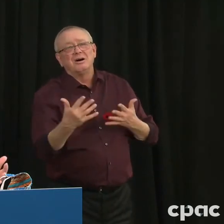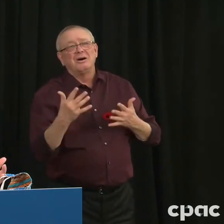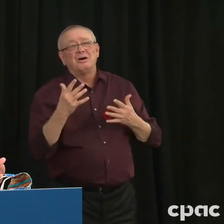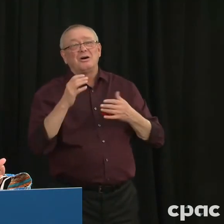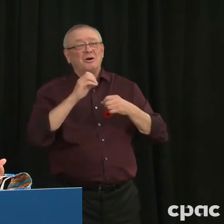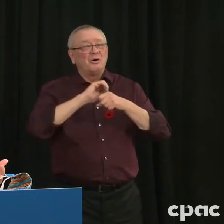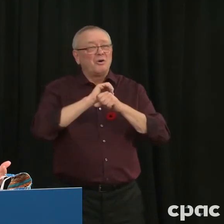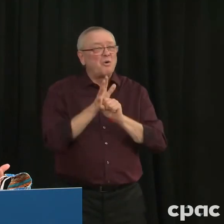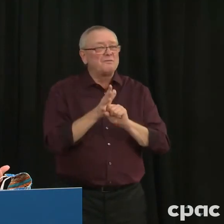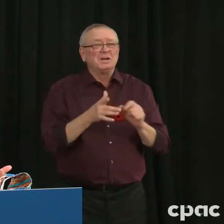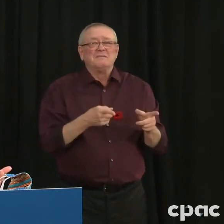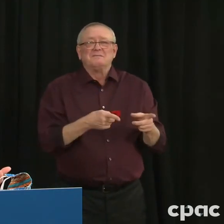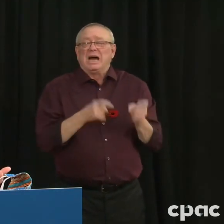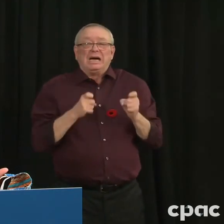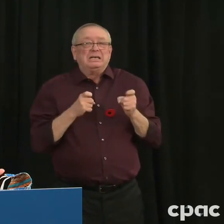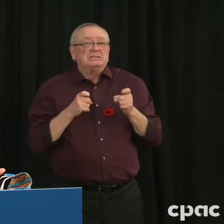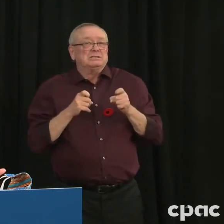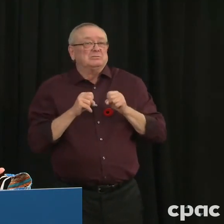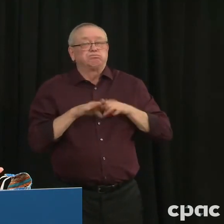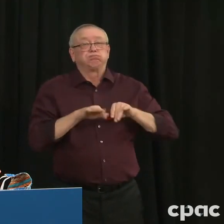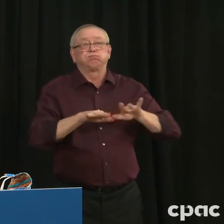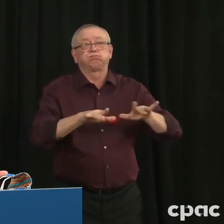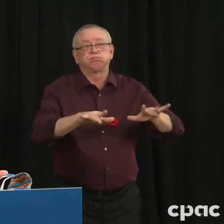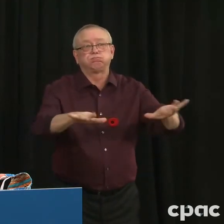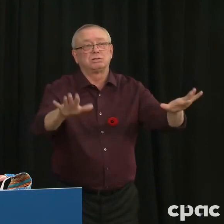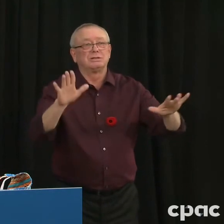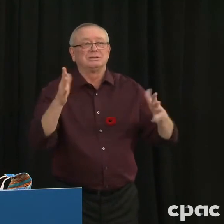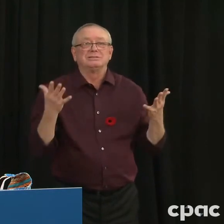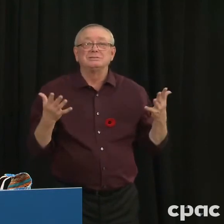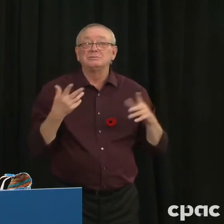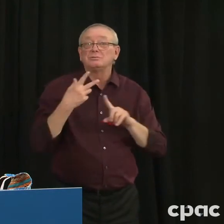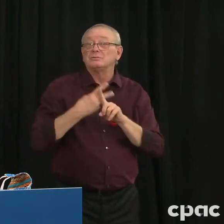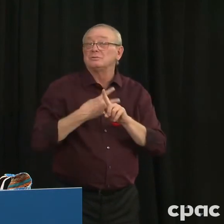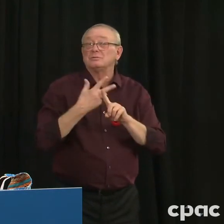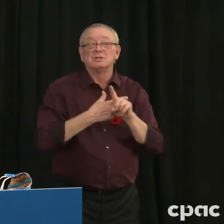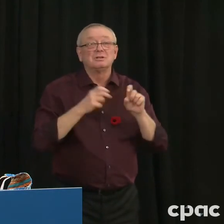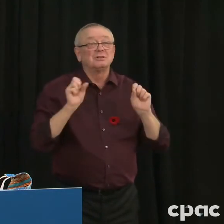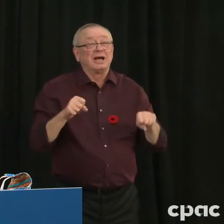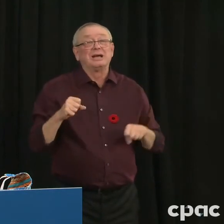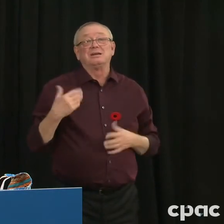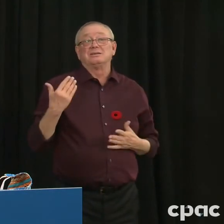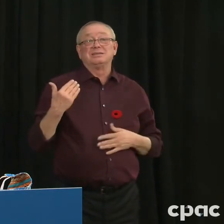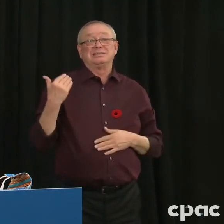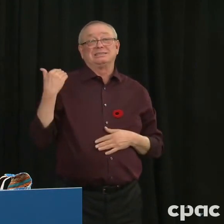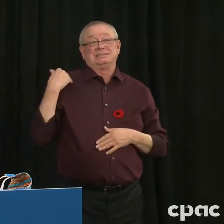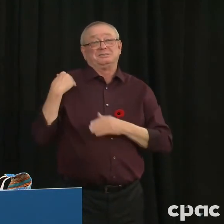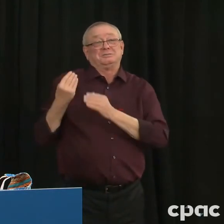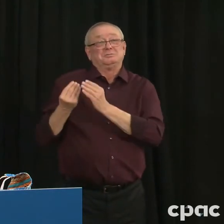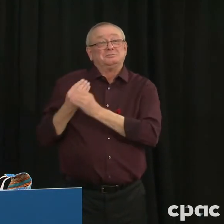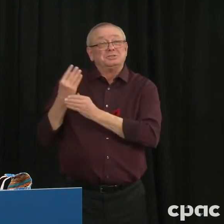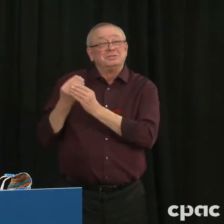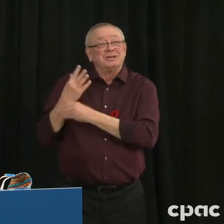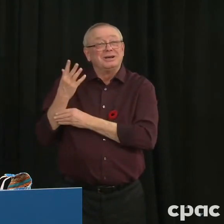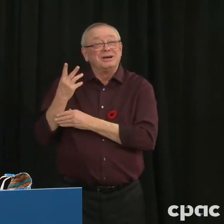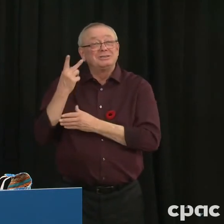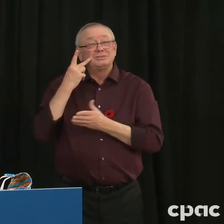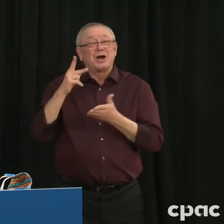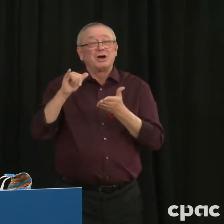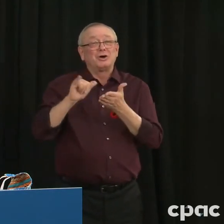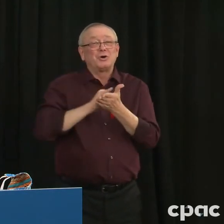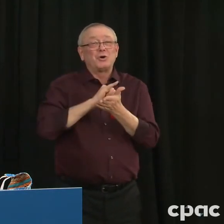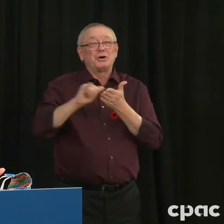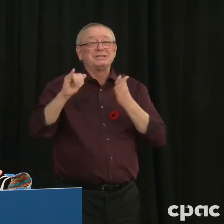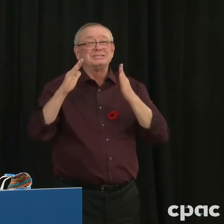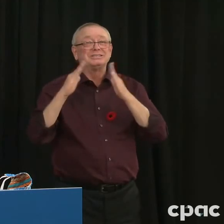can be a complete game changer. We have seen in the spring, we saw places like New York City and places like Italy